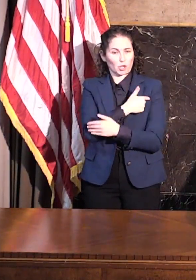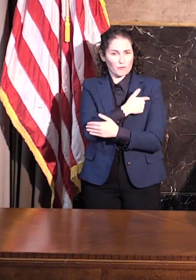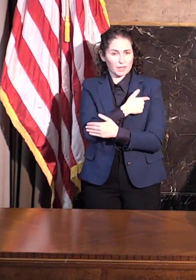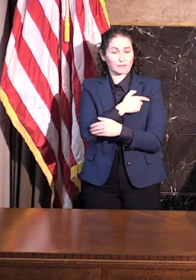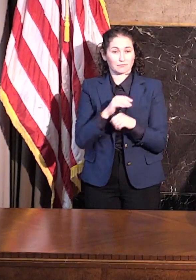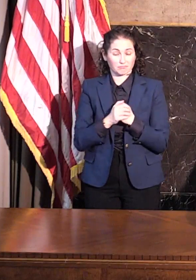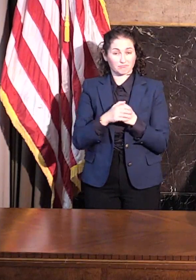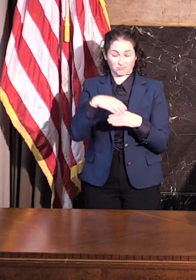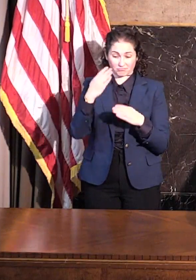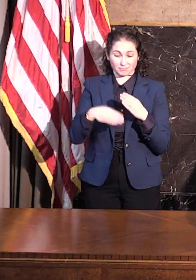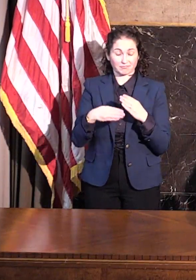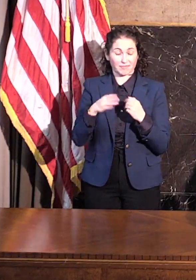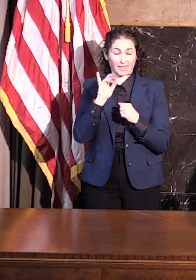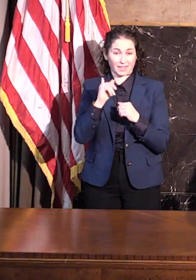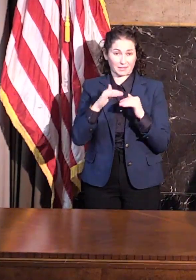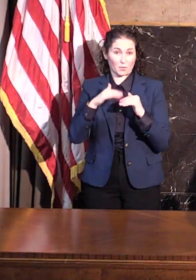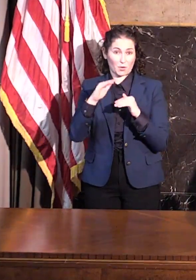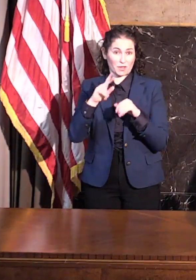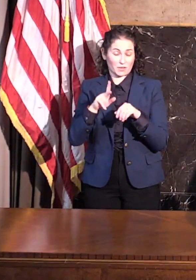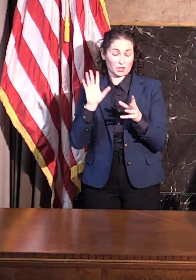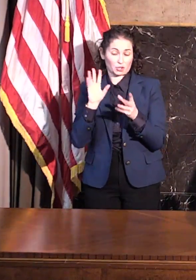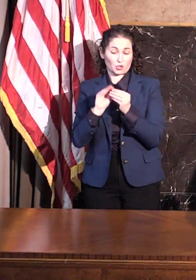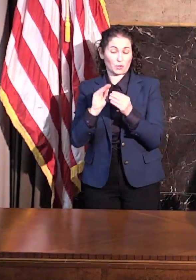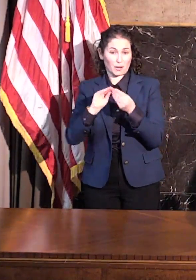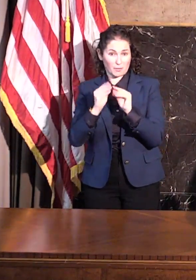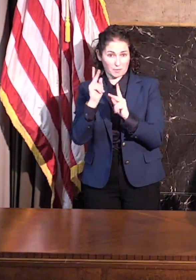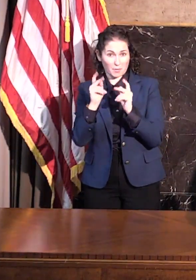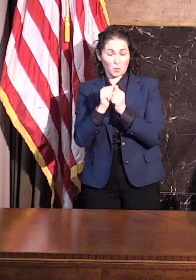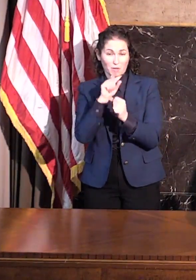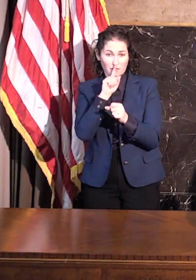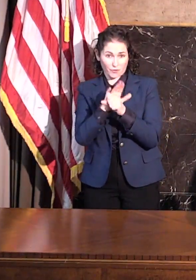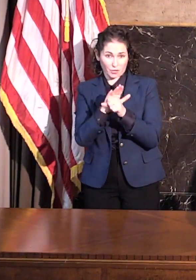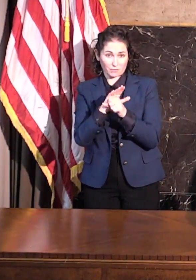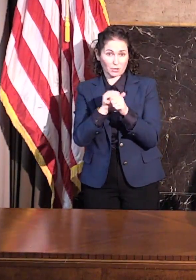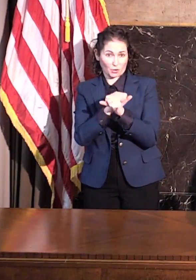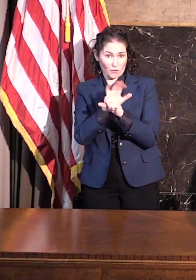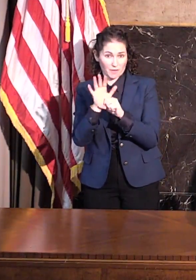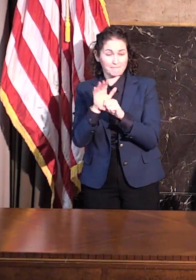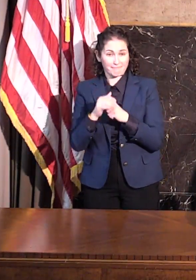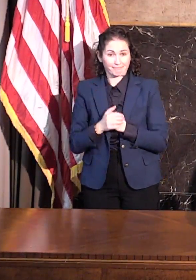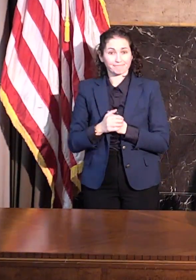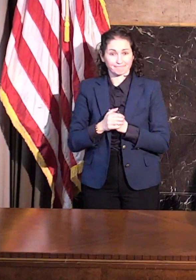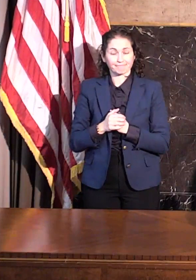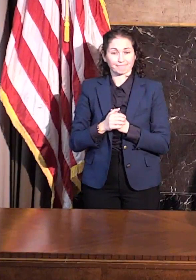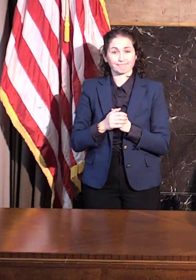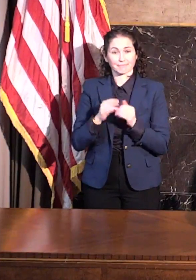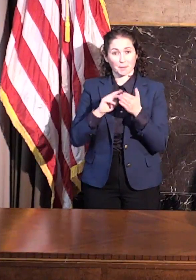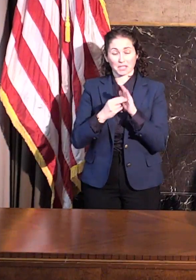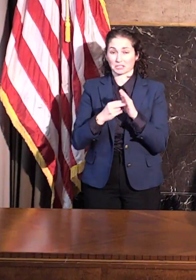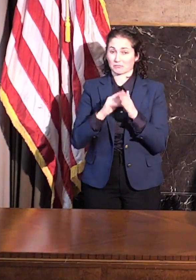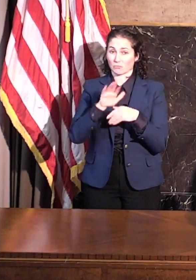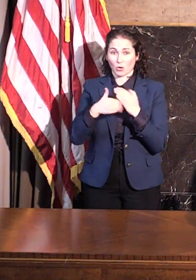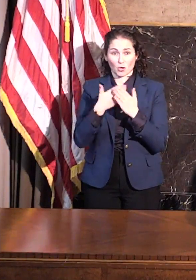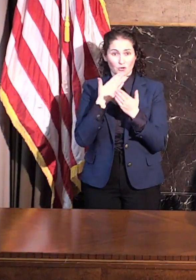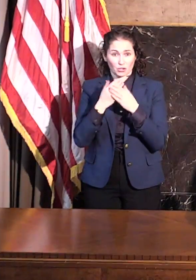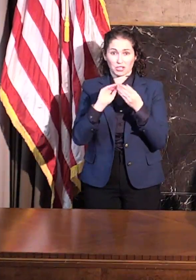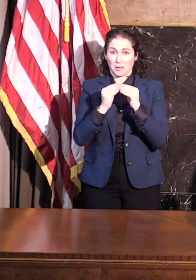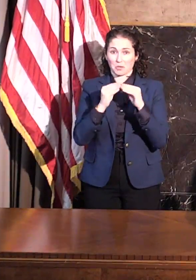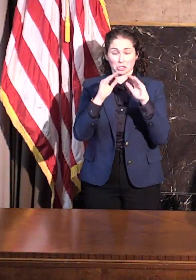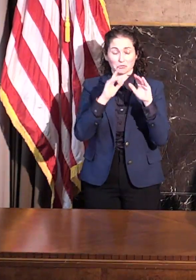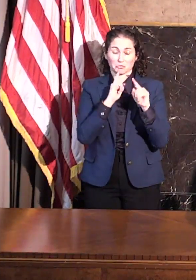their families, their friends, their coworkers, and even strangers that they don't know. More than 500,000